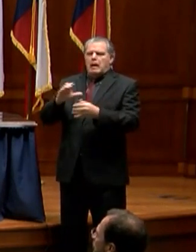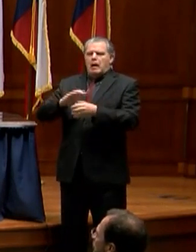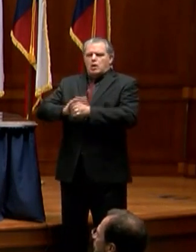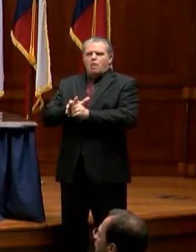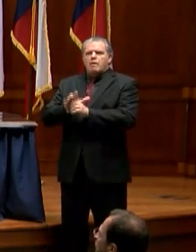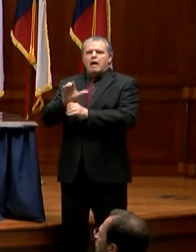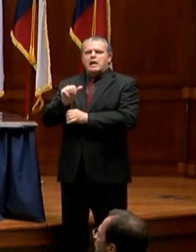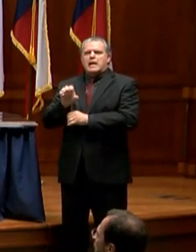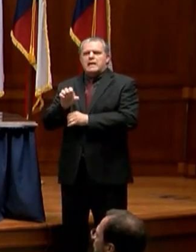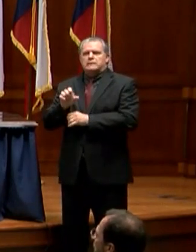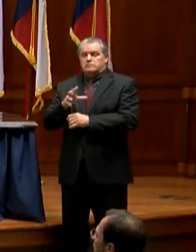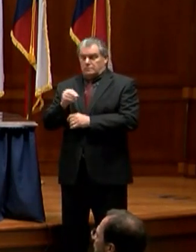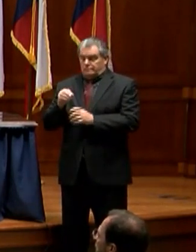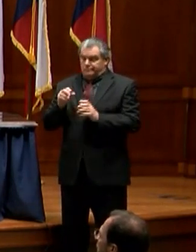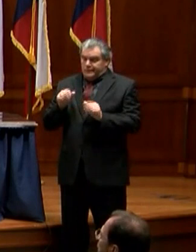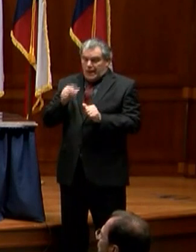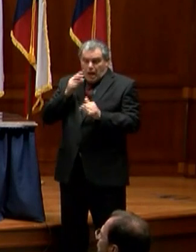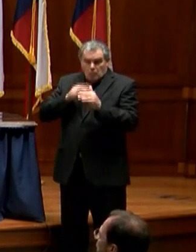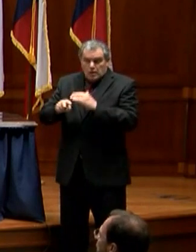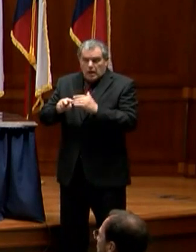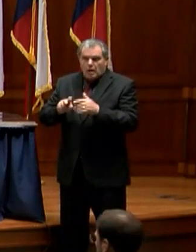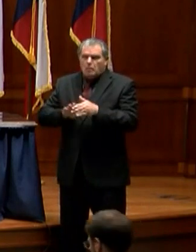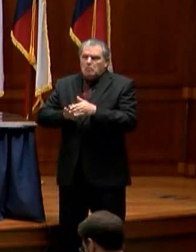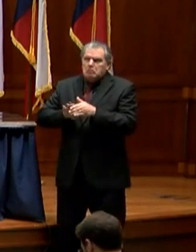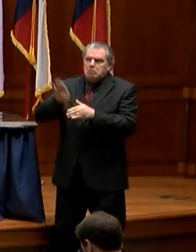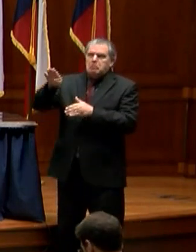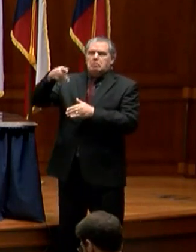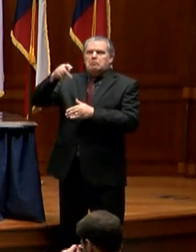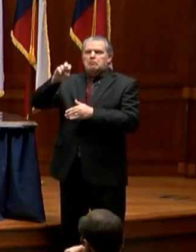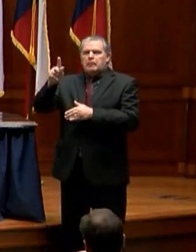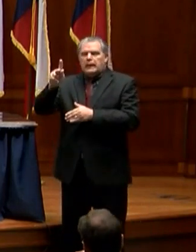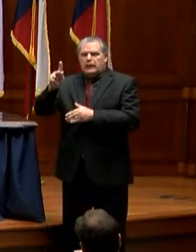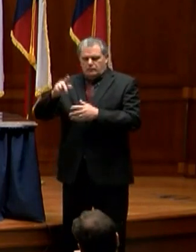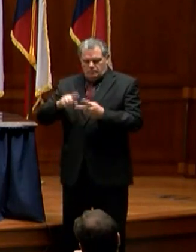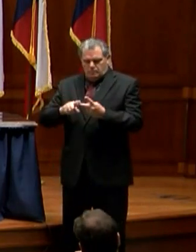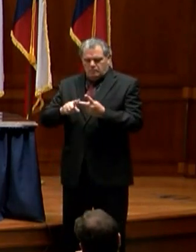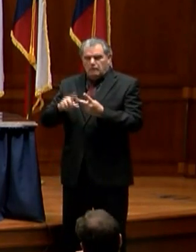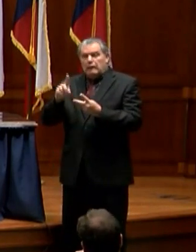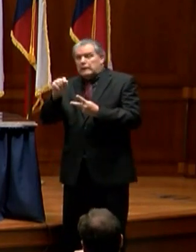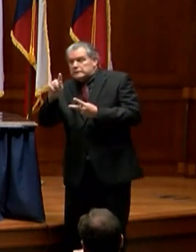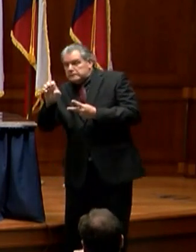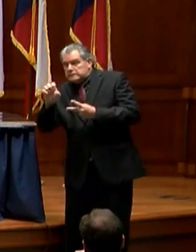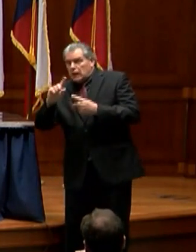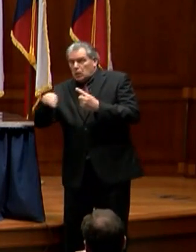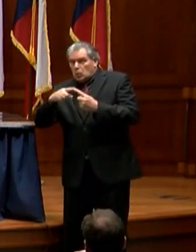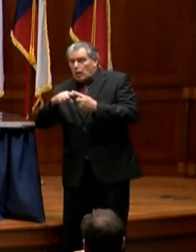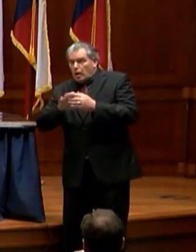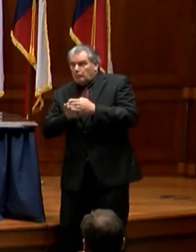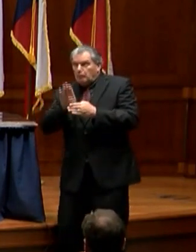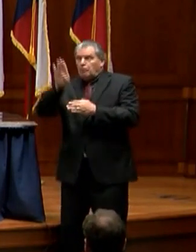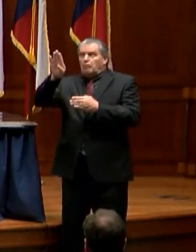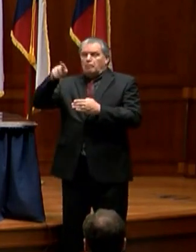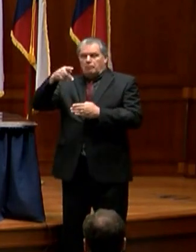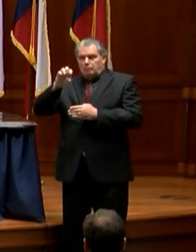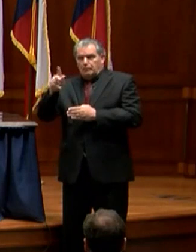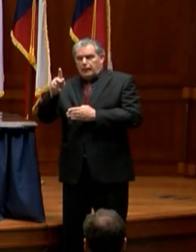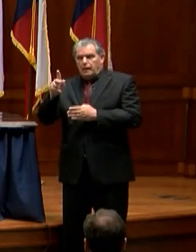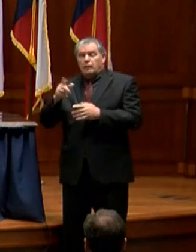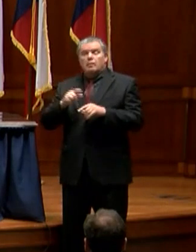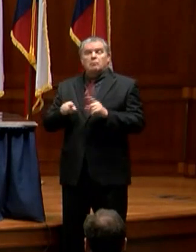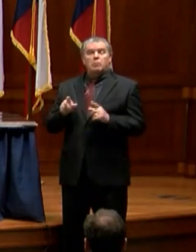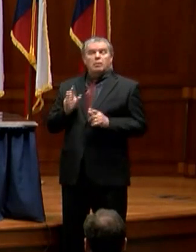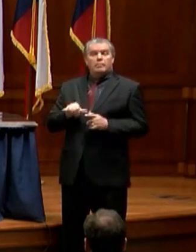predict things like the peak at which it will occur, the date at which that peak might occur. But again, it's all based on